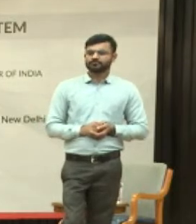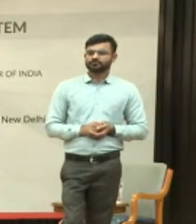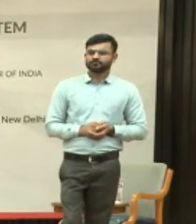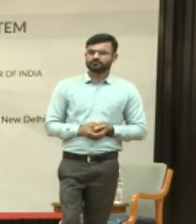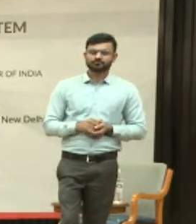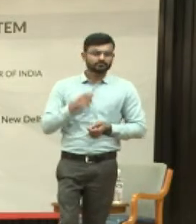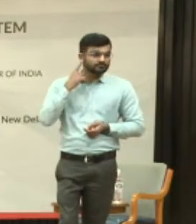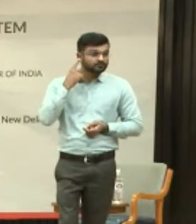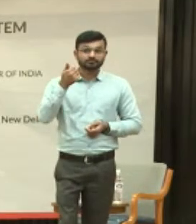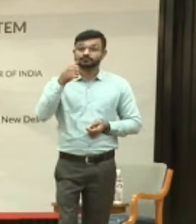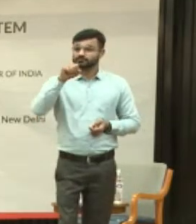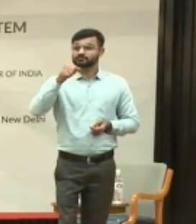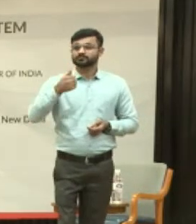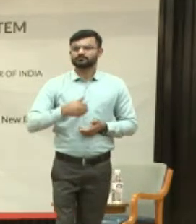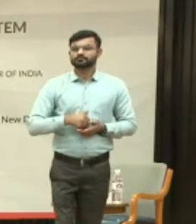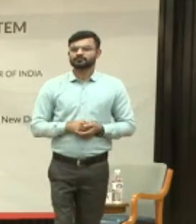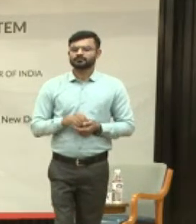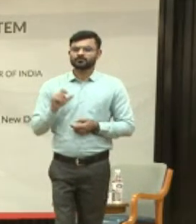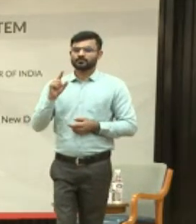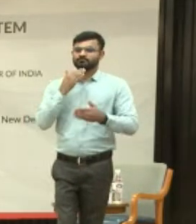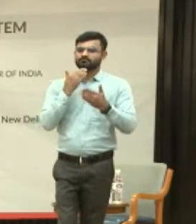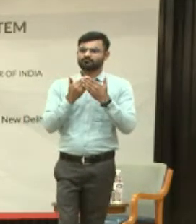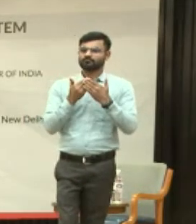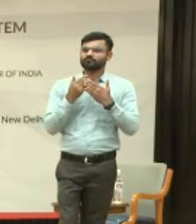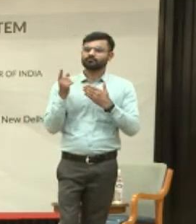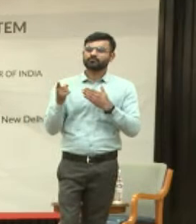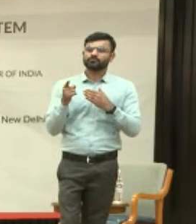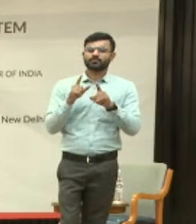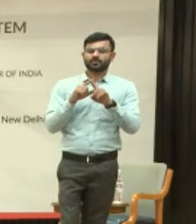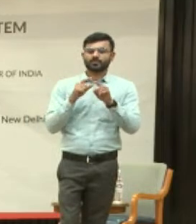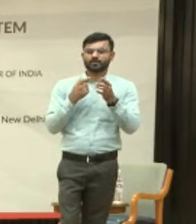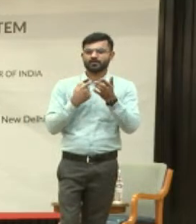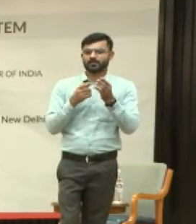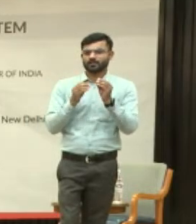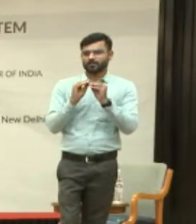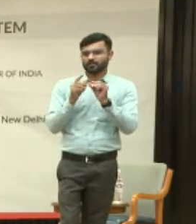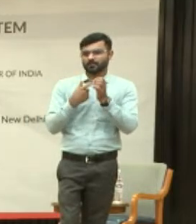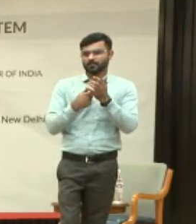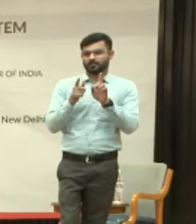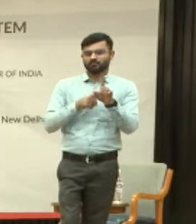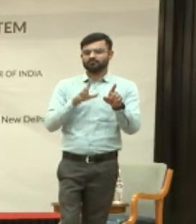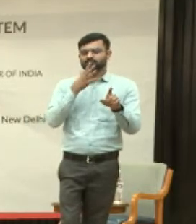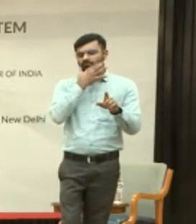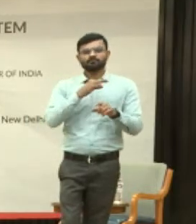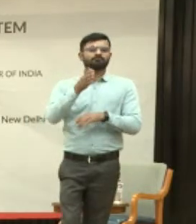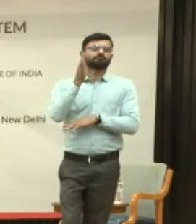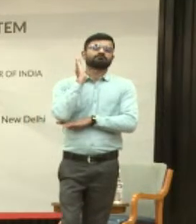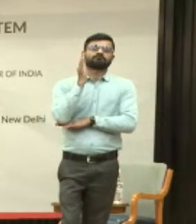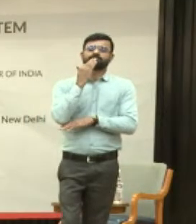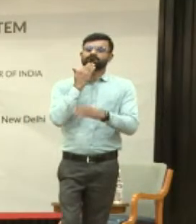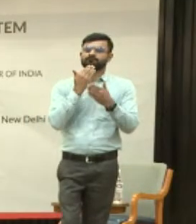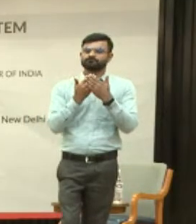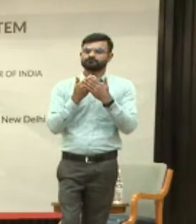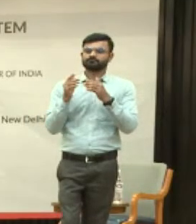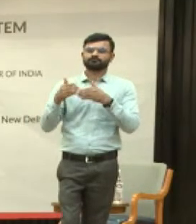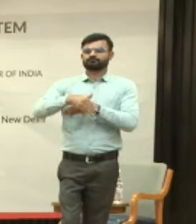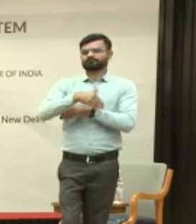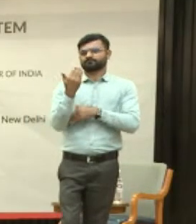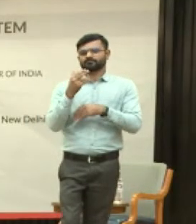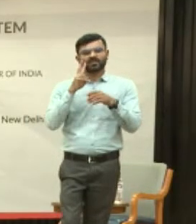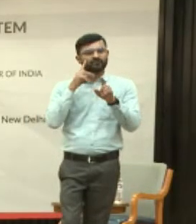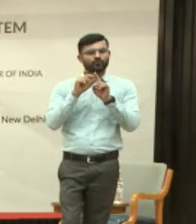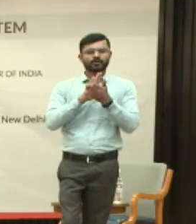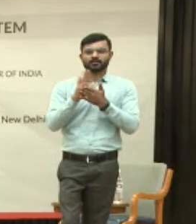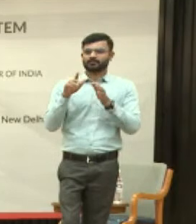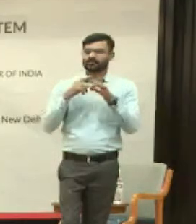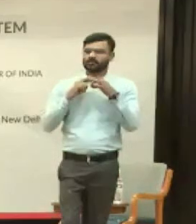Yeah, am I audible? Yes. So firstly, thanks to Dr. Debroy for giving such a wonderful lecture. And thanks to Vidhi for organizing it. So